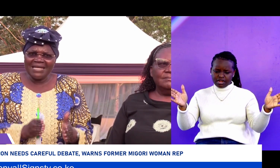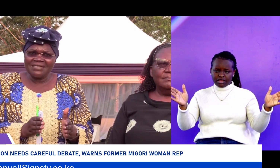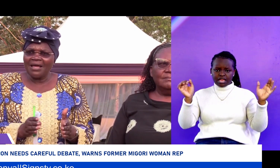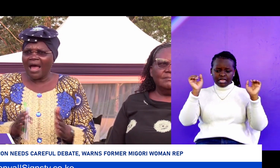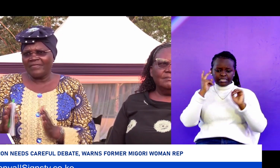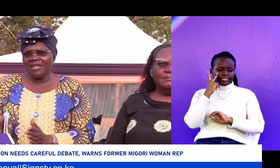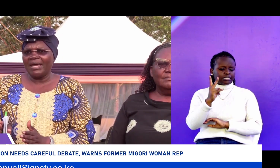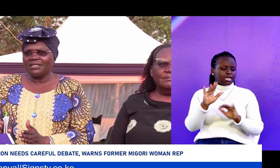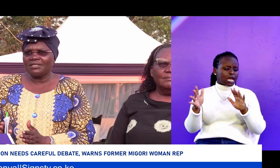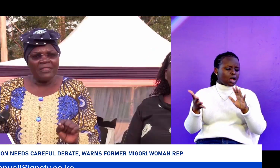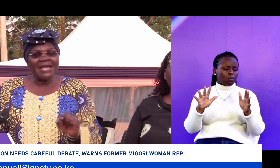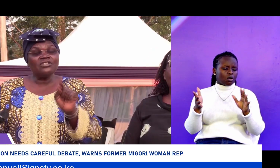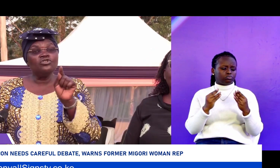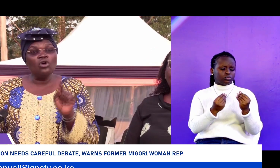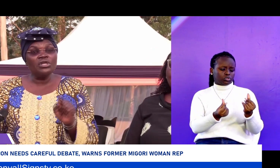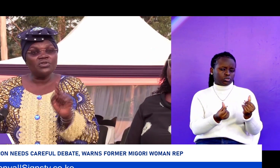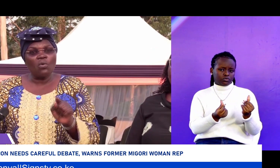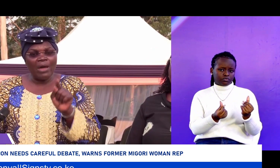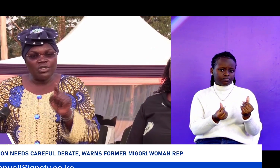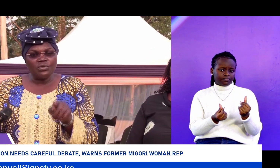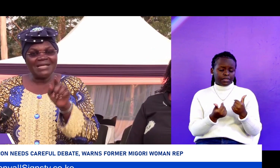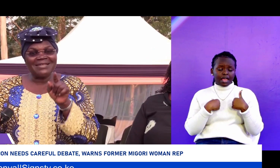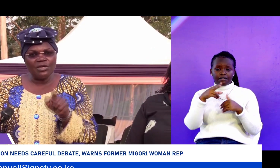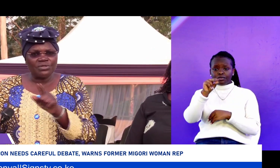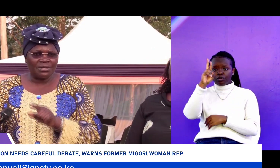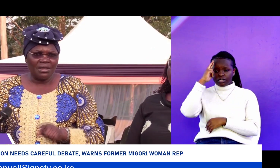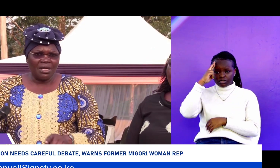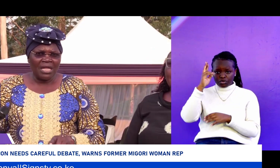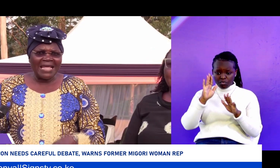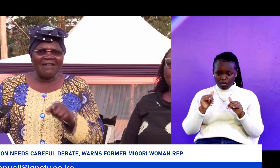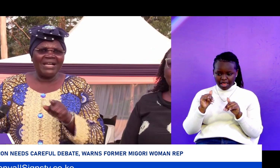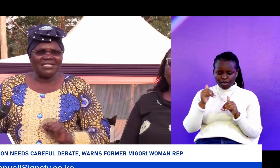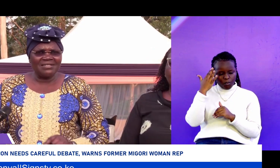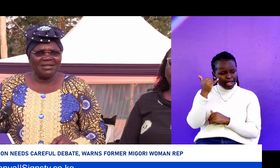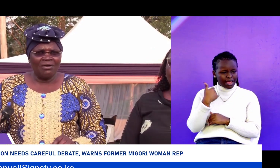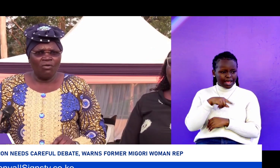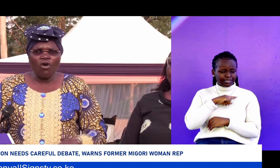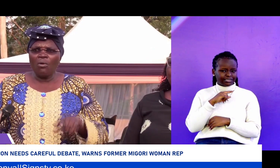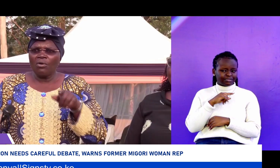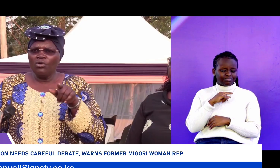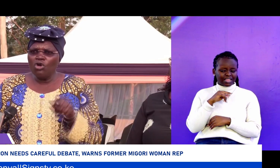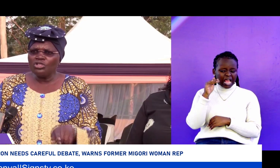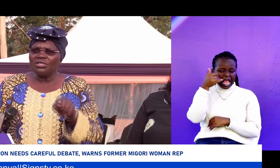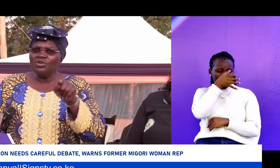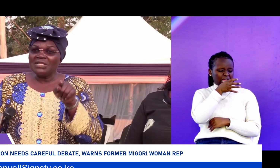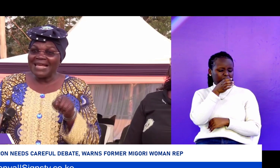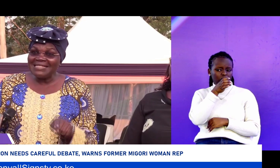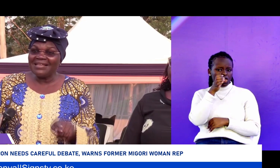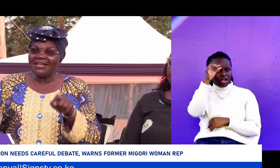merits and the demerits. There is no reason why we should excuse the governors for not utilizing the